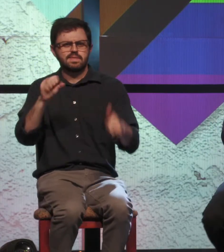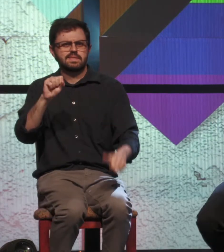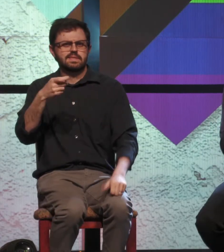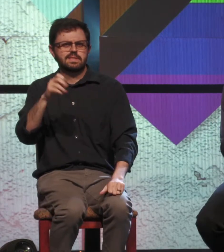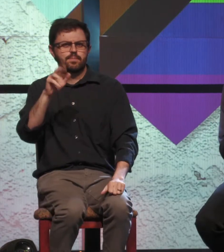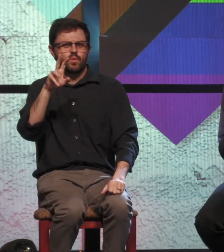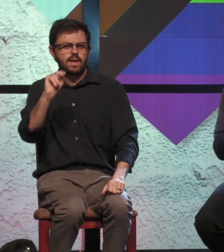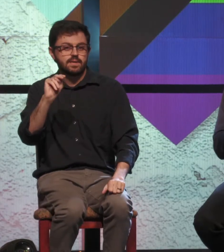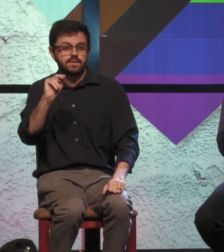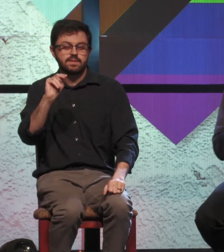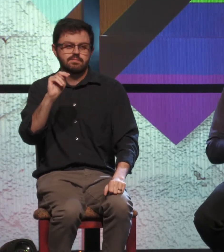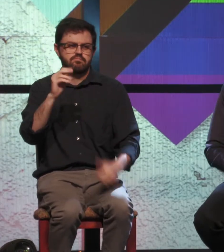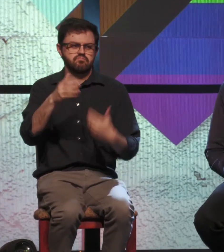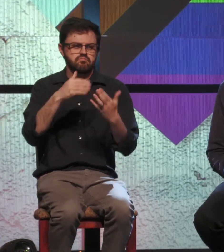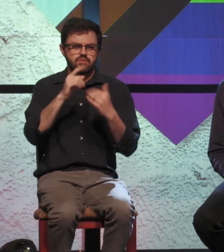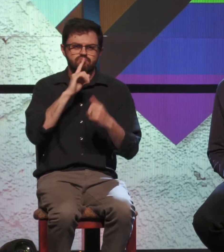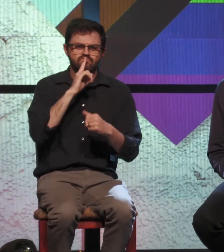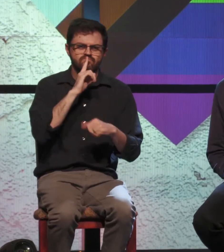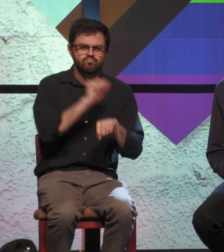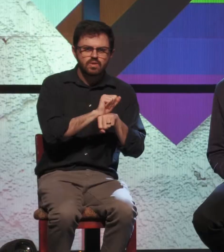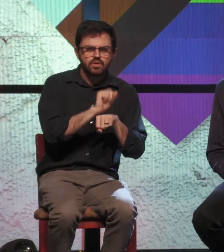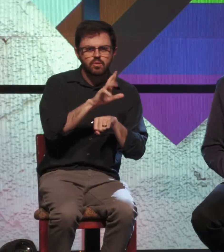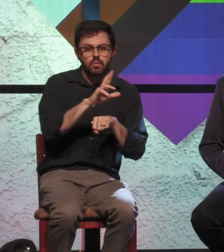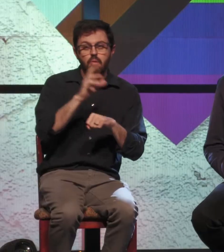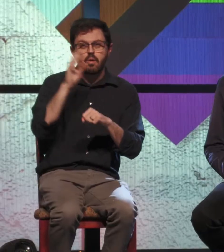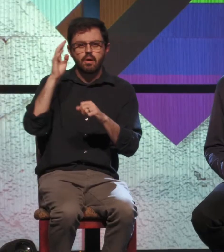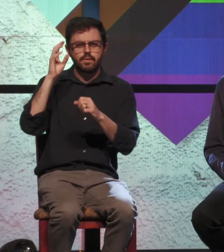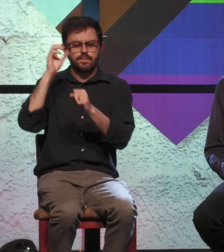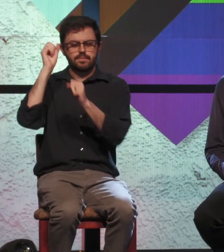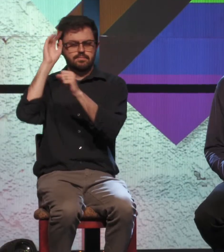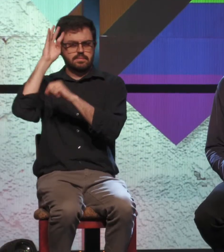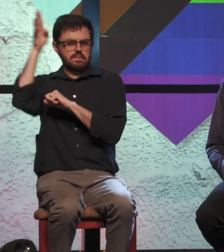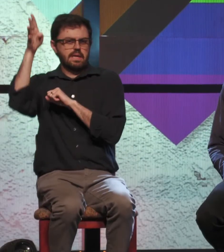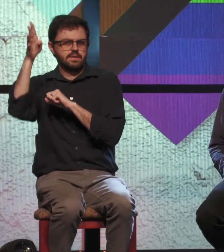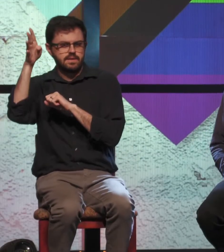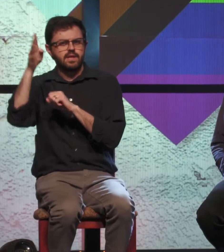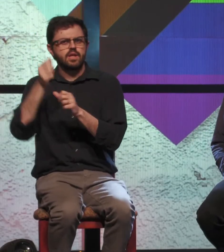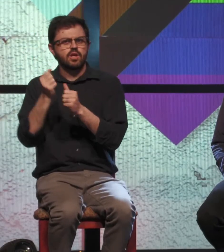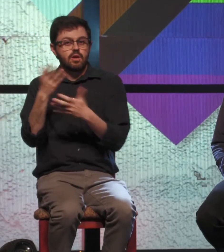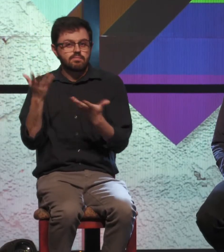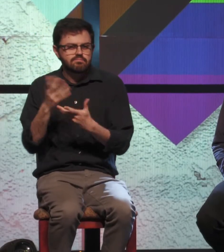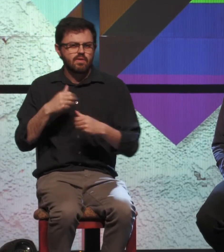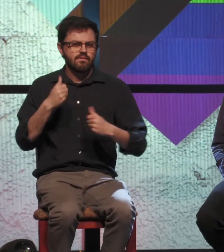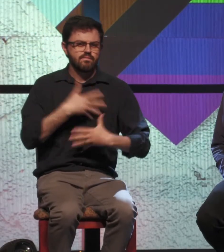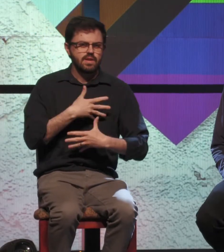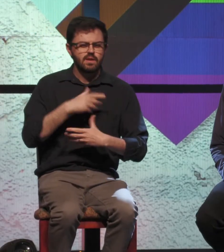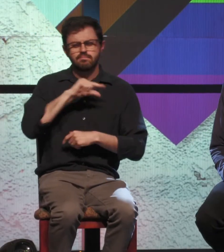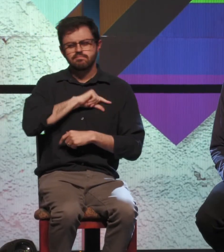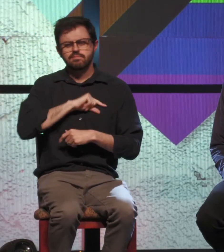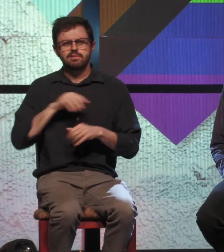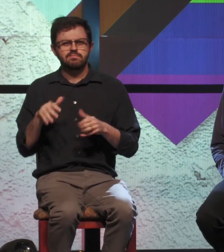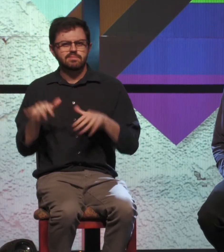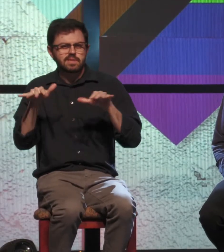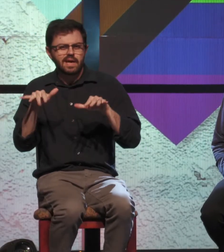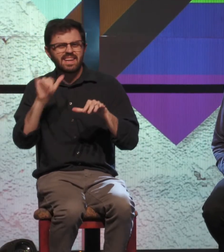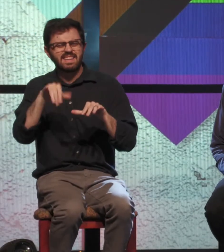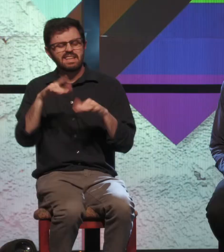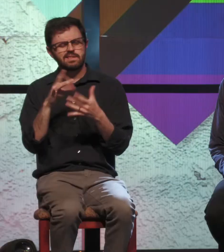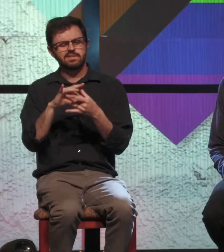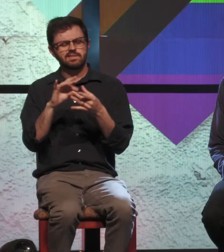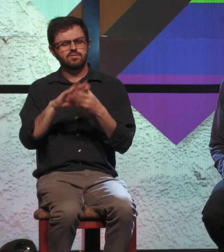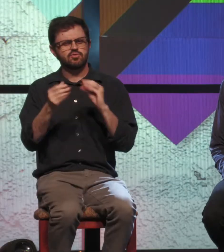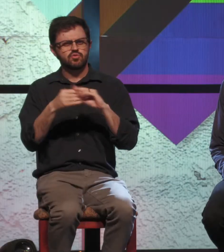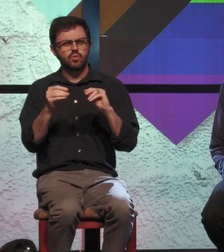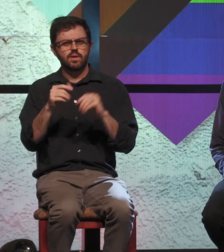separation, whichever it is, produces fear, guilt, and anxiety. And this was really what the story of Genesis 2 is all about in the garden. That all of a sudden we